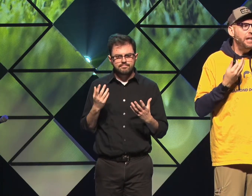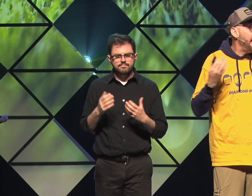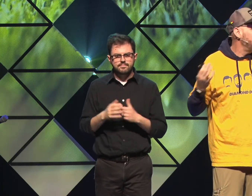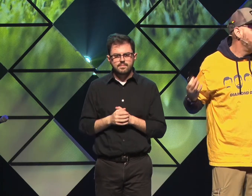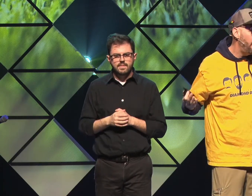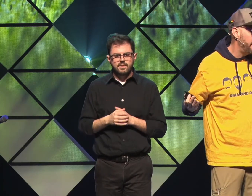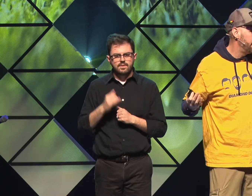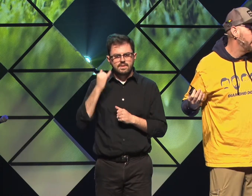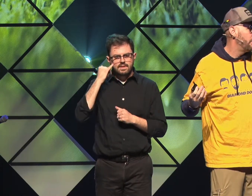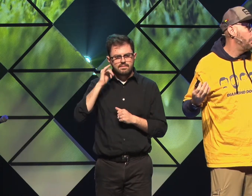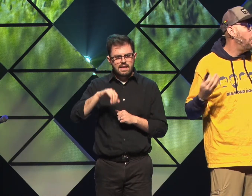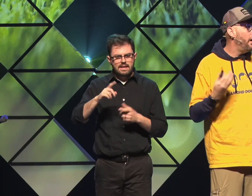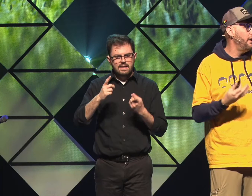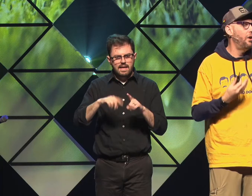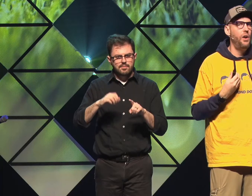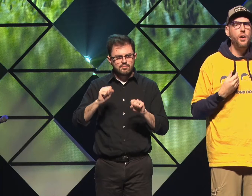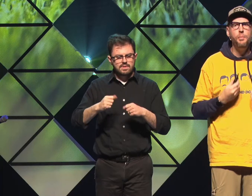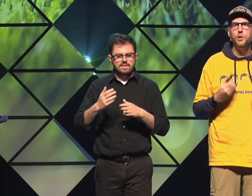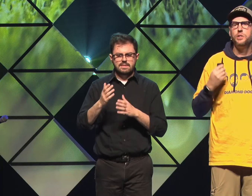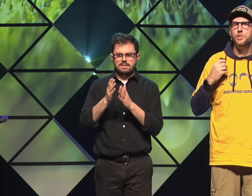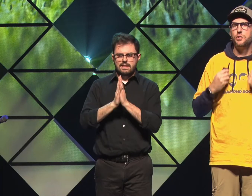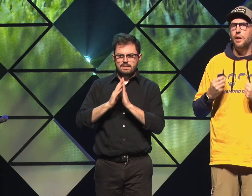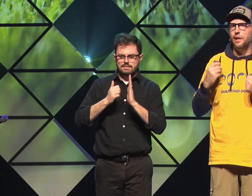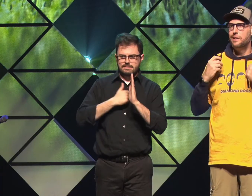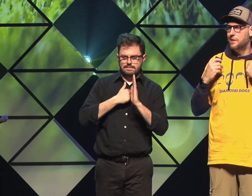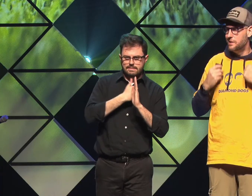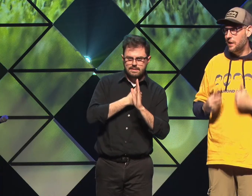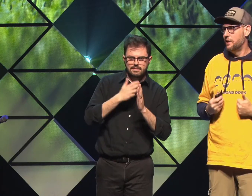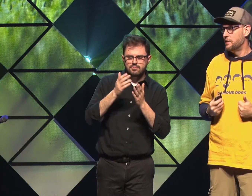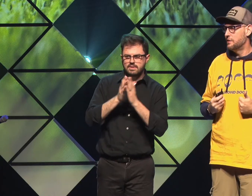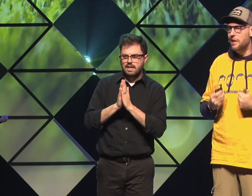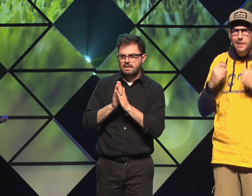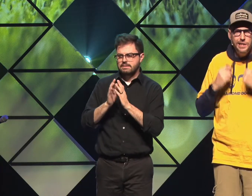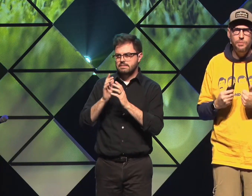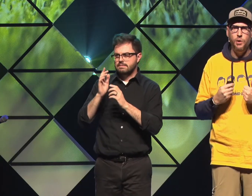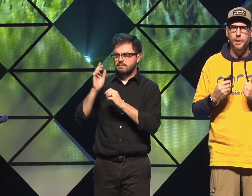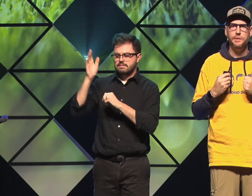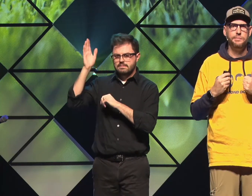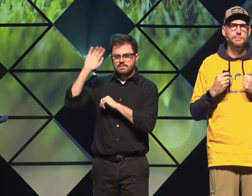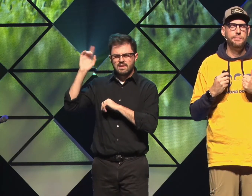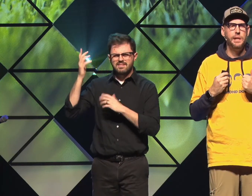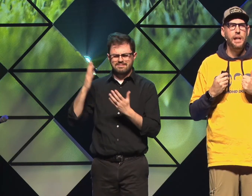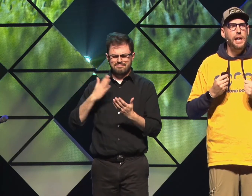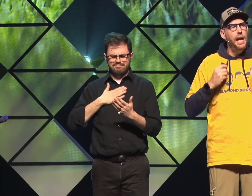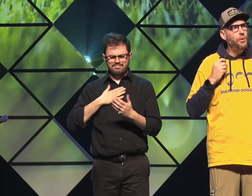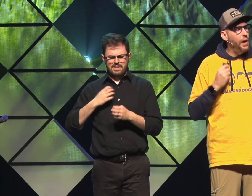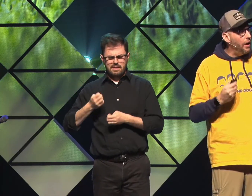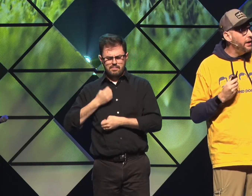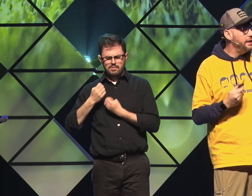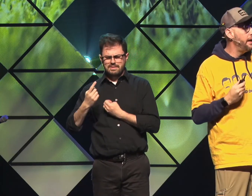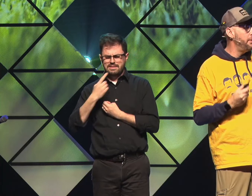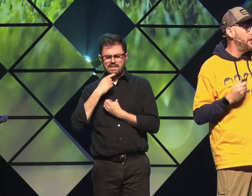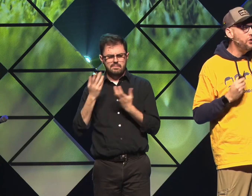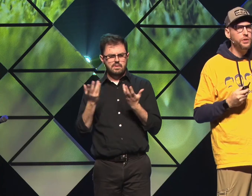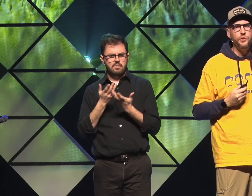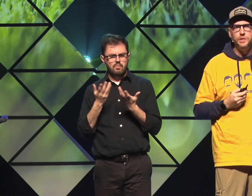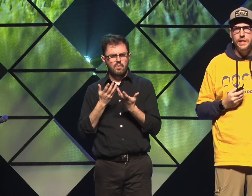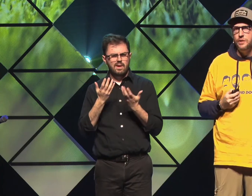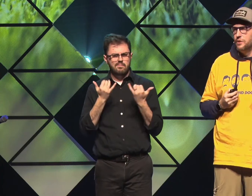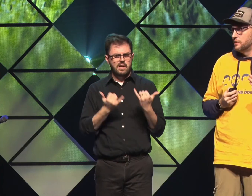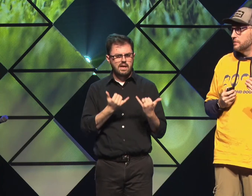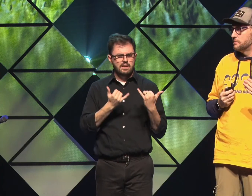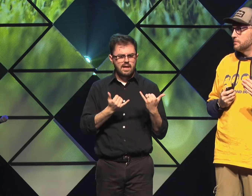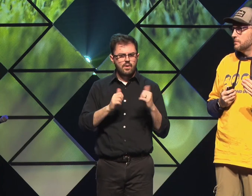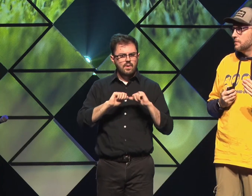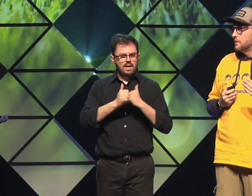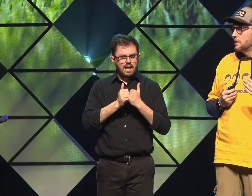and we can ask God, what are our emotions trying to tell us in this moment? And how can they be a useful